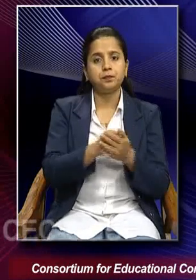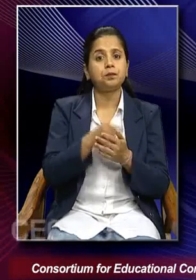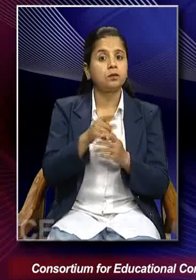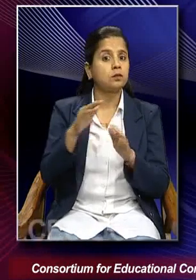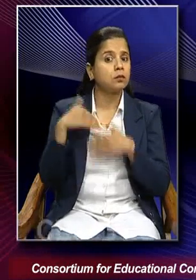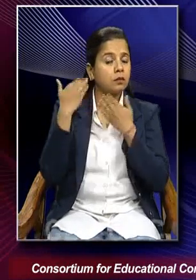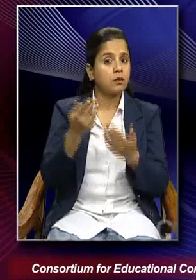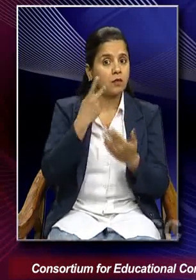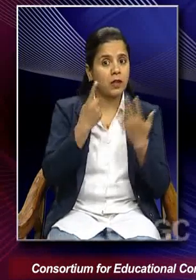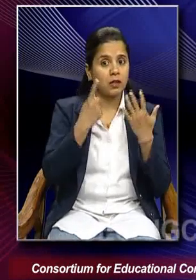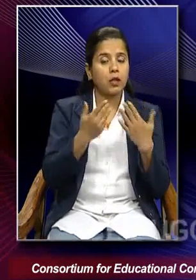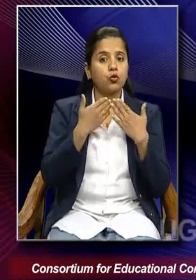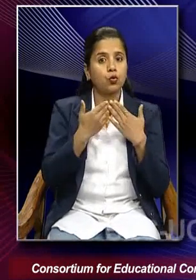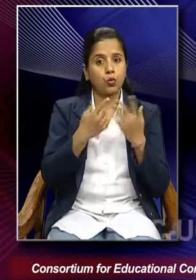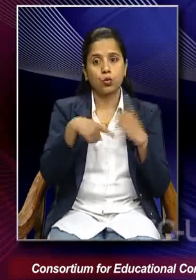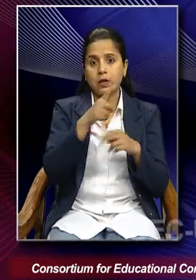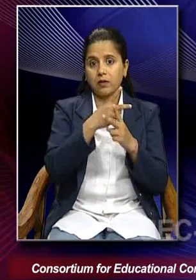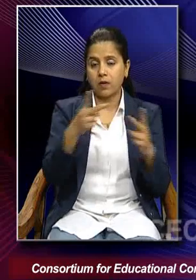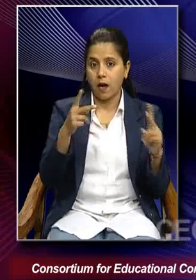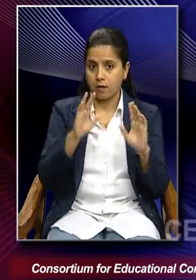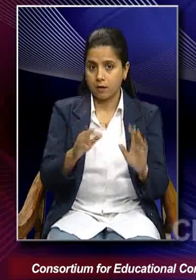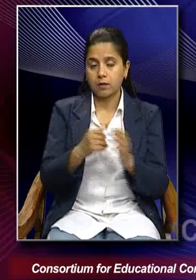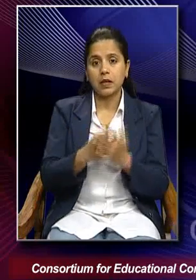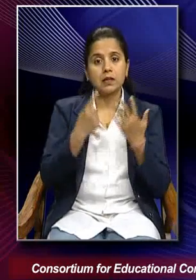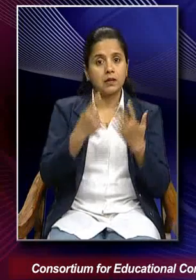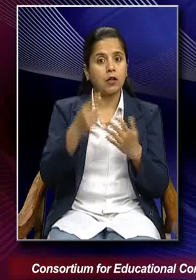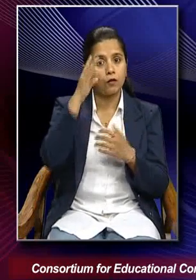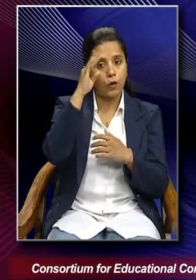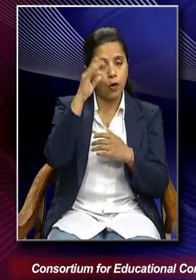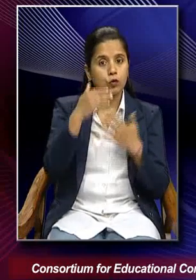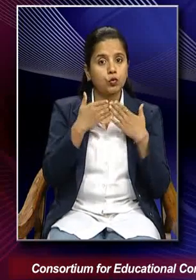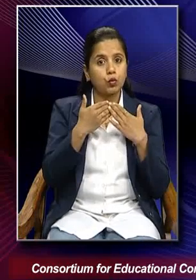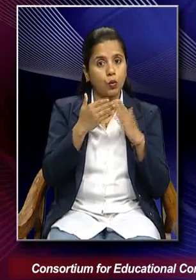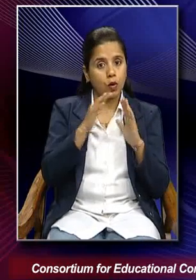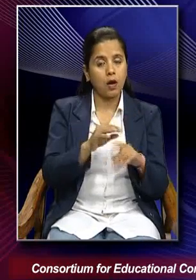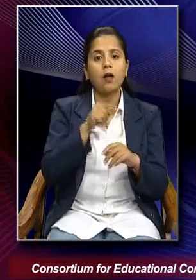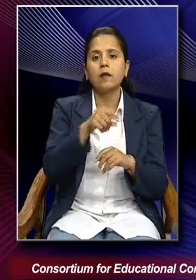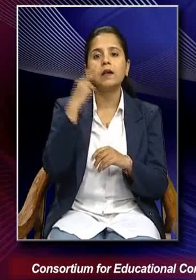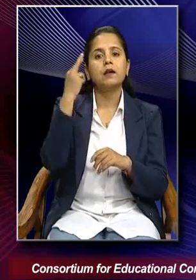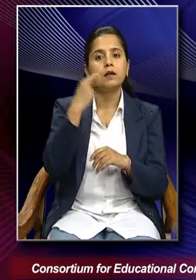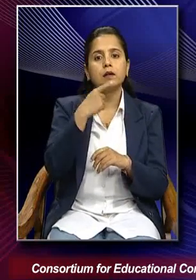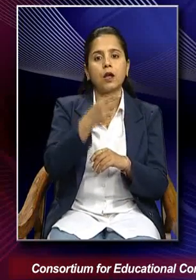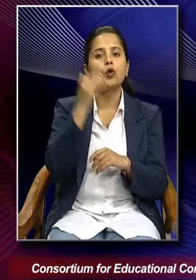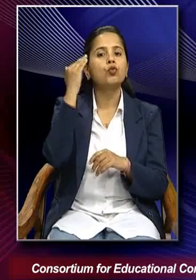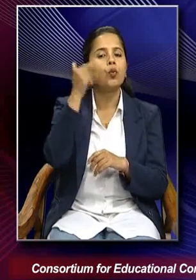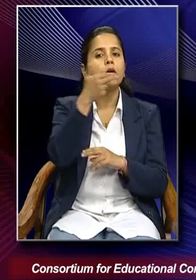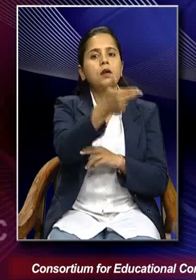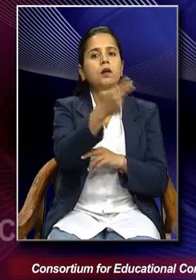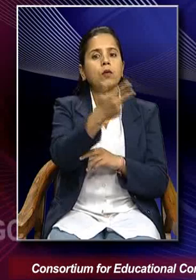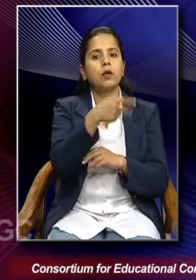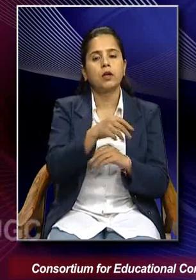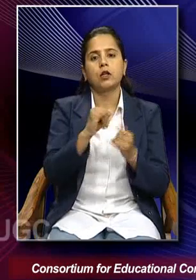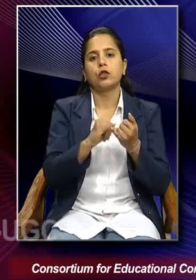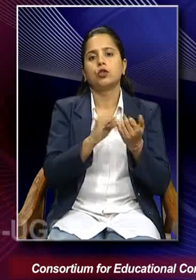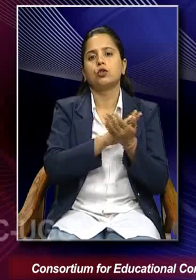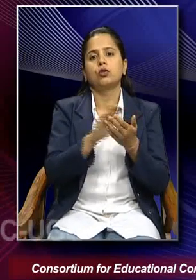there are 6 schools or 6 philosophical schools, therefore it is known as Shad